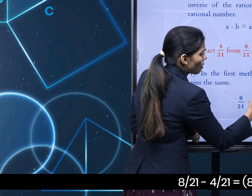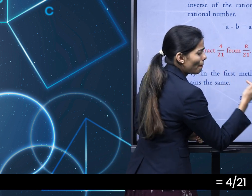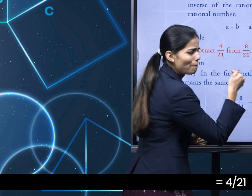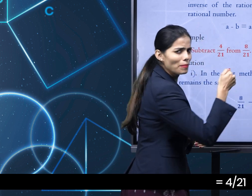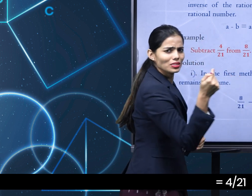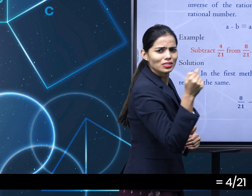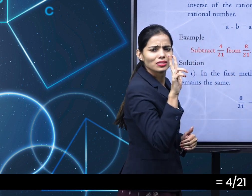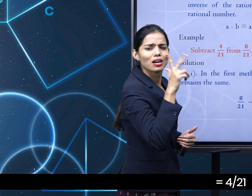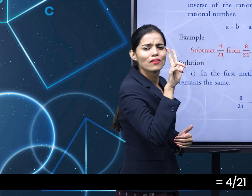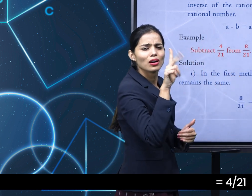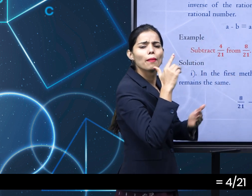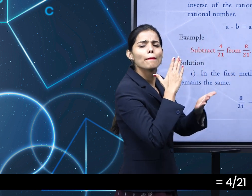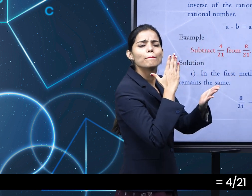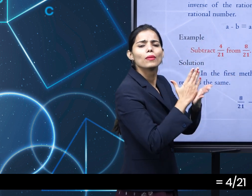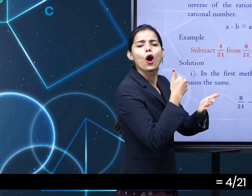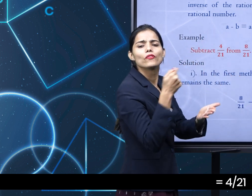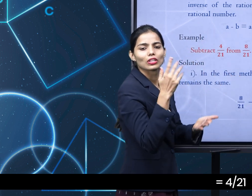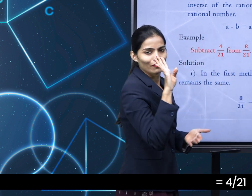is equal to 4 by 21.